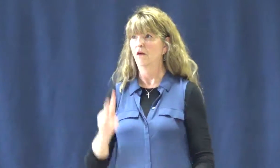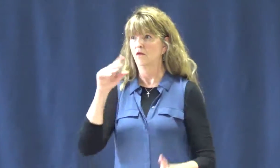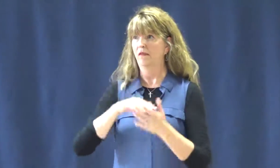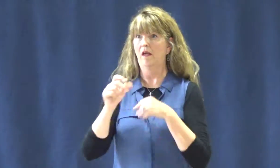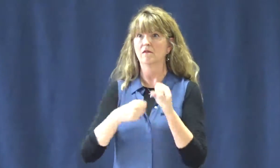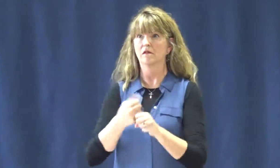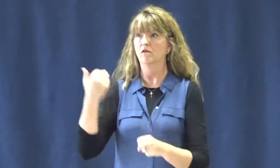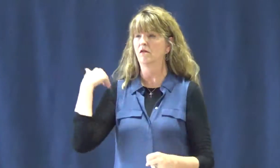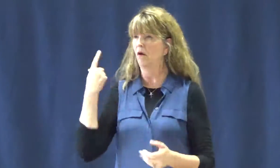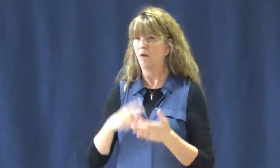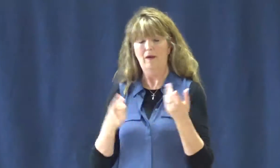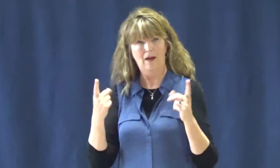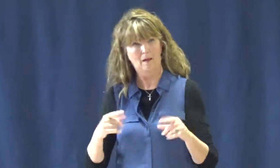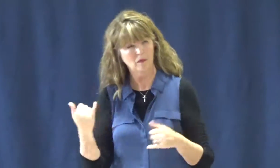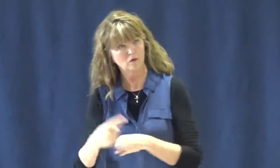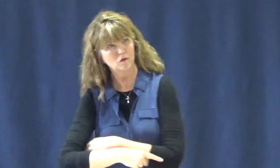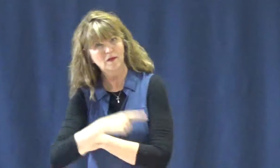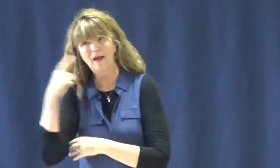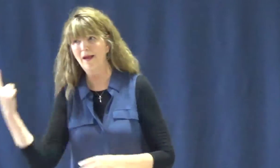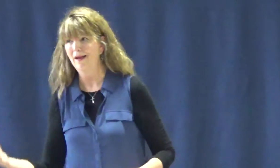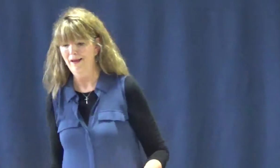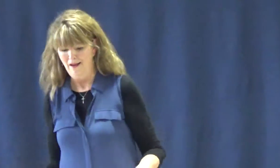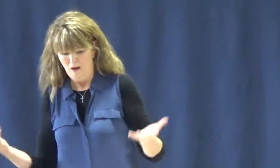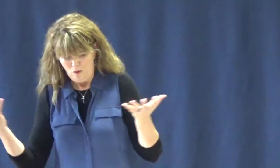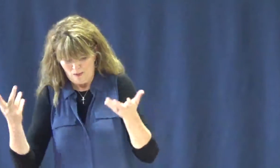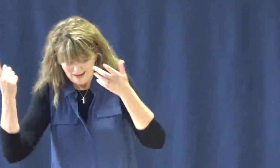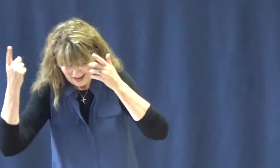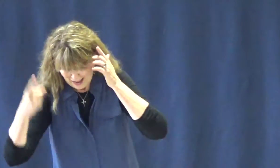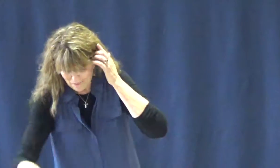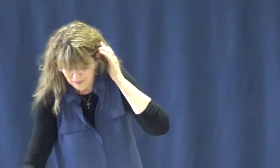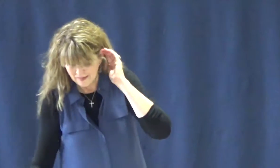happened? 2,000 years ago, what happened? What happens today?